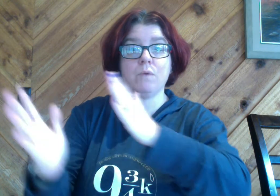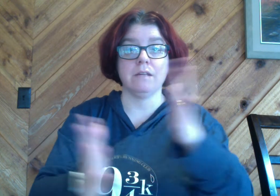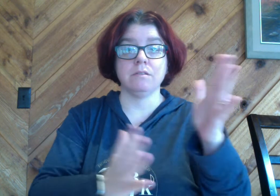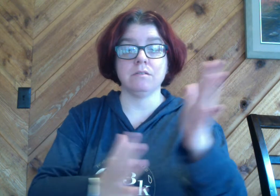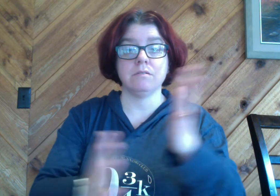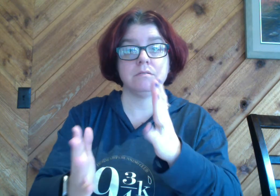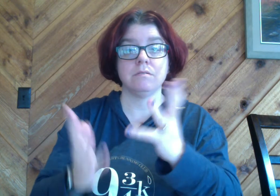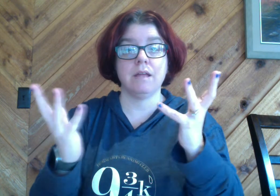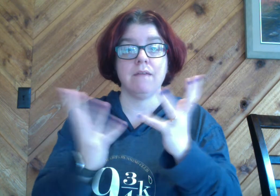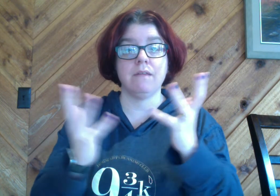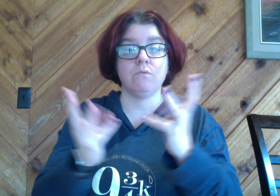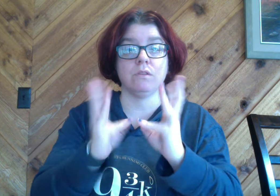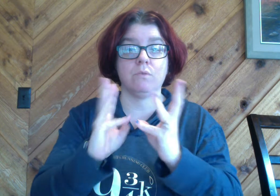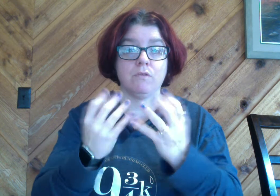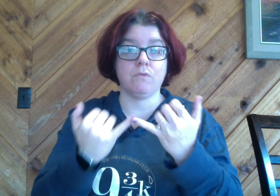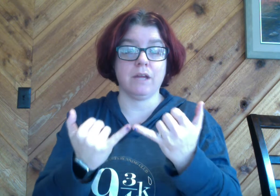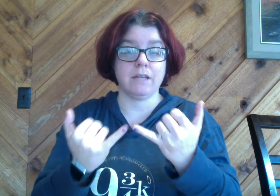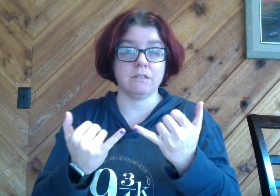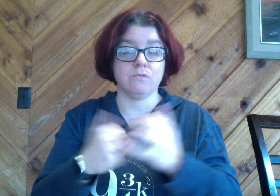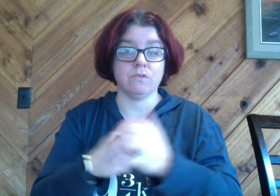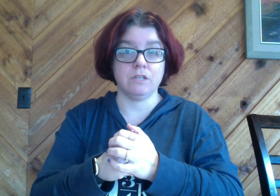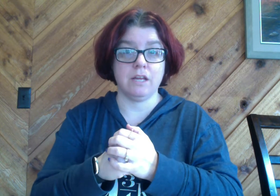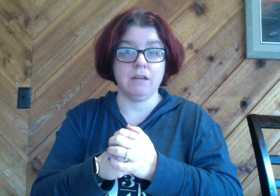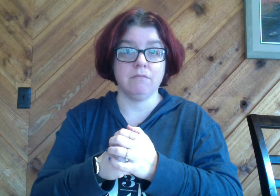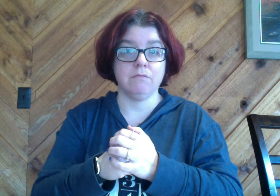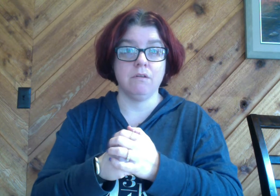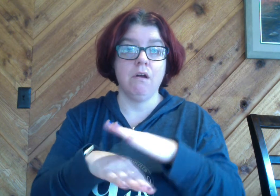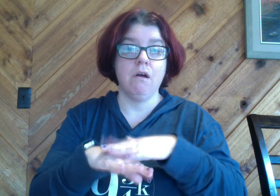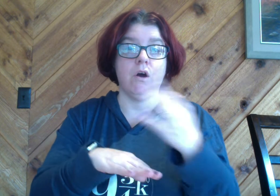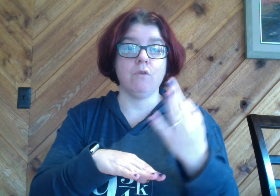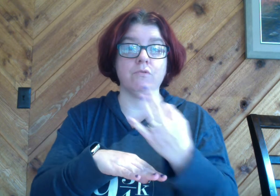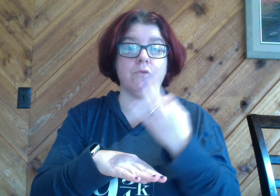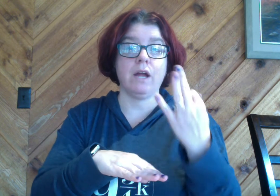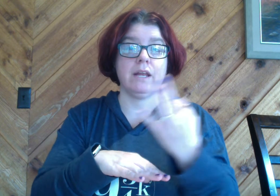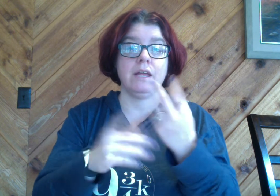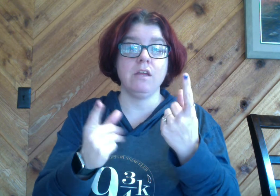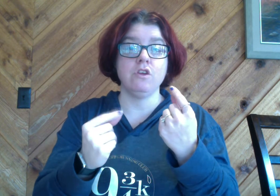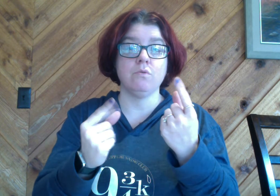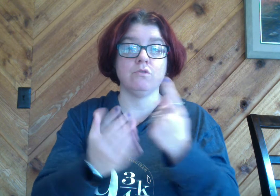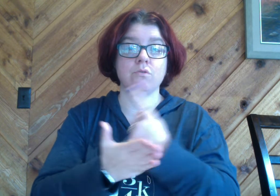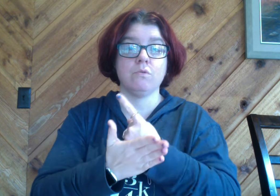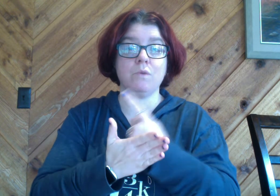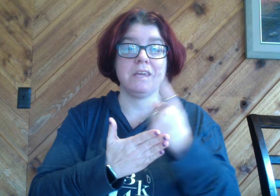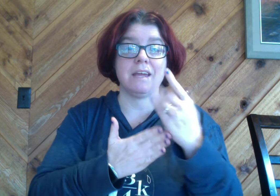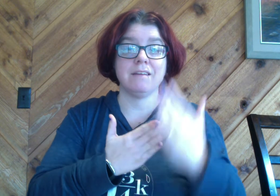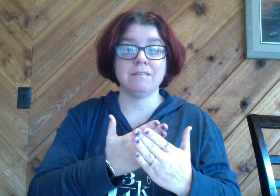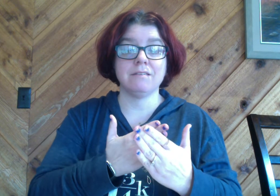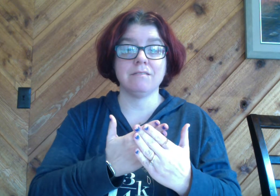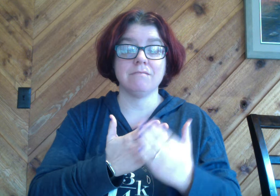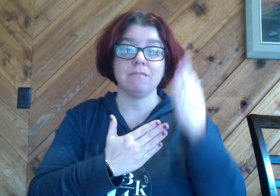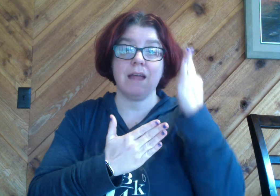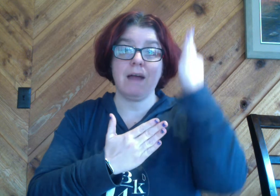wind, and then what the weather forecast is for today. On Friday, you will do the weekend